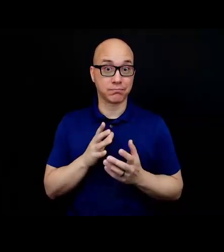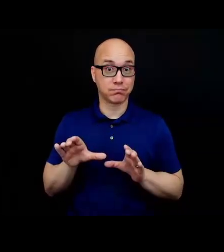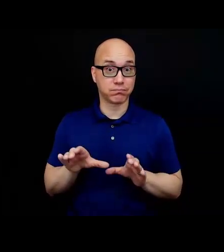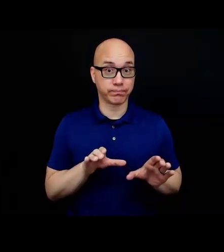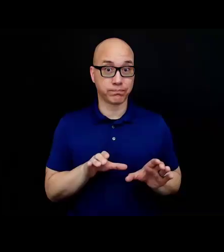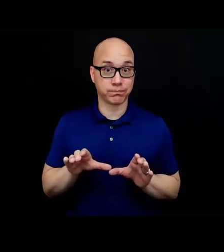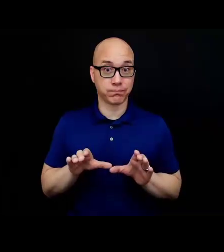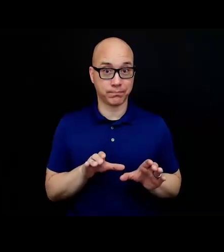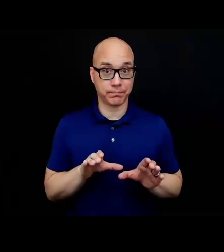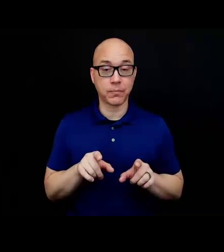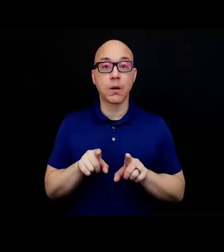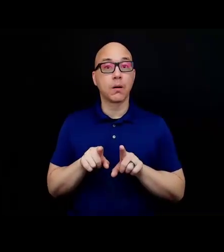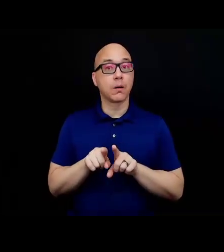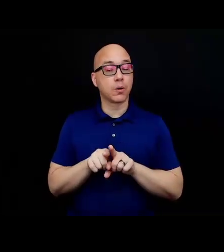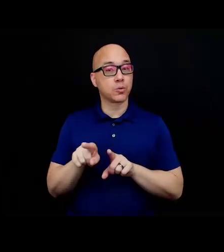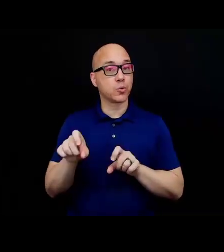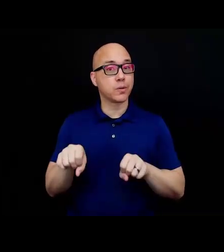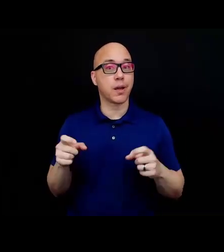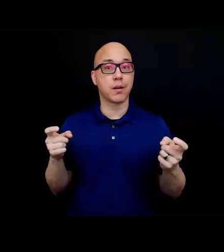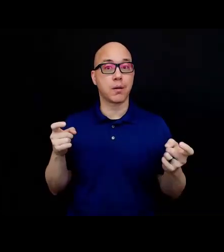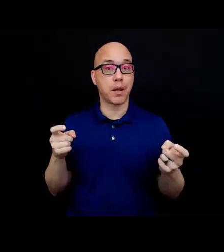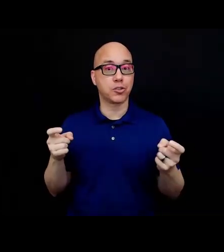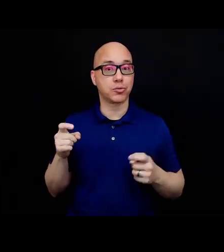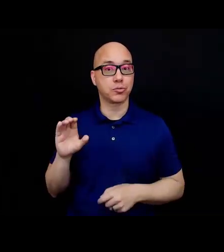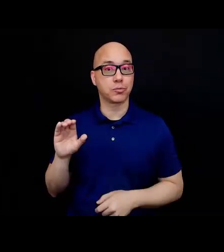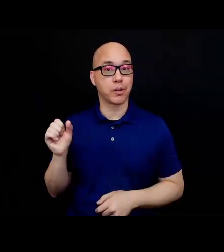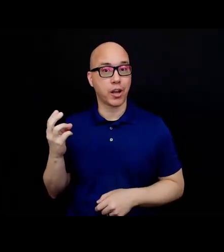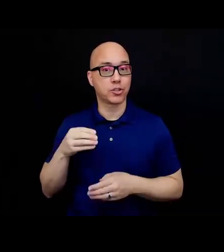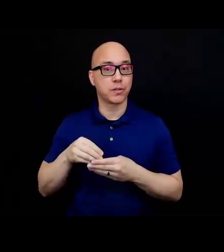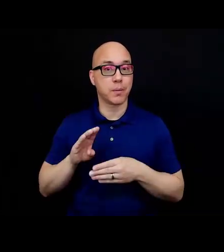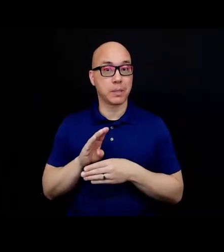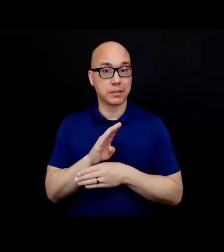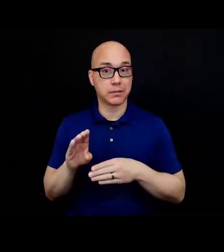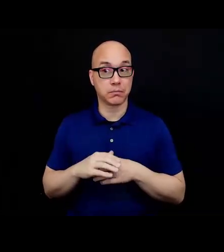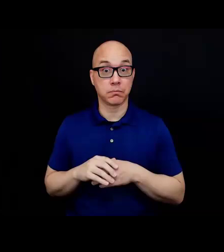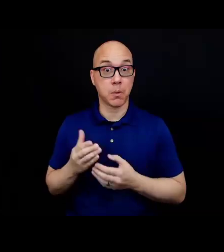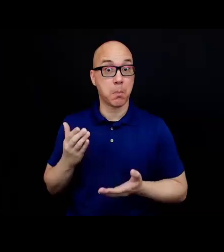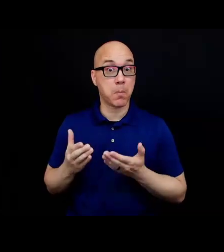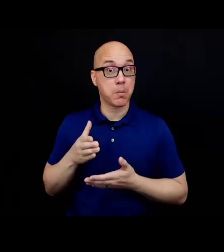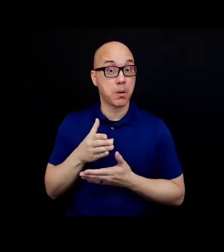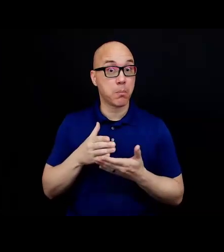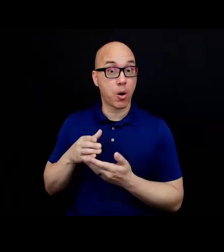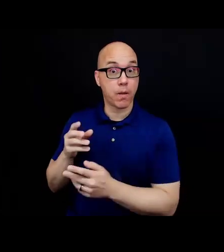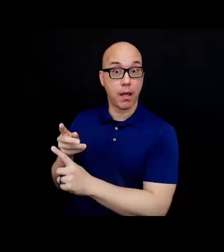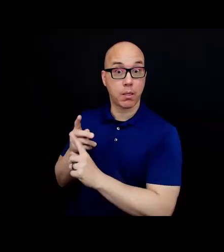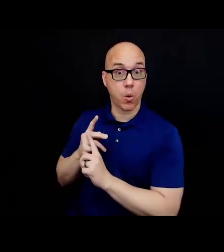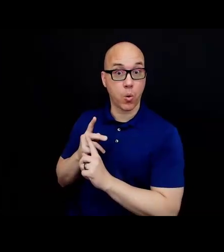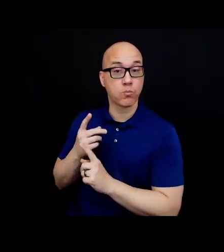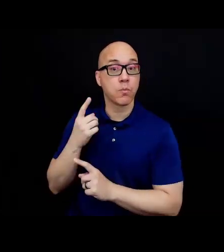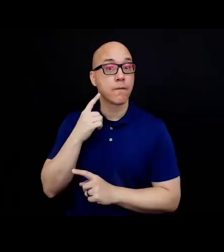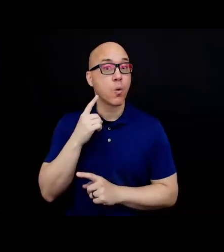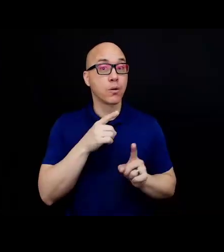the business. So a part of the loan could be to consolidate some of the debt or build inventory for the busy